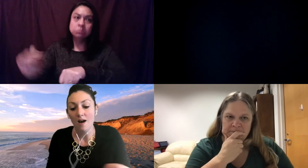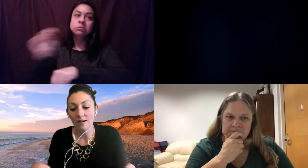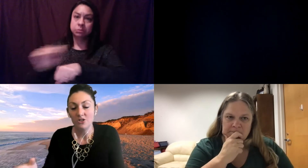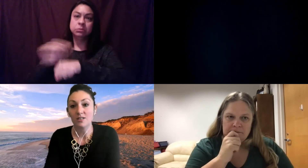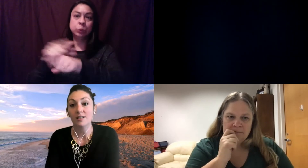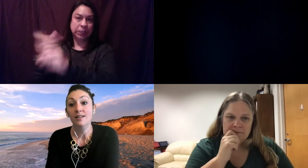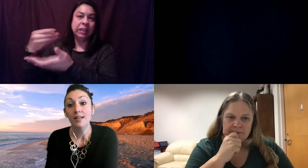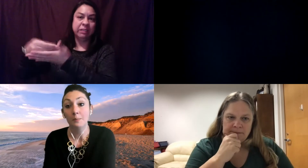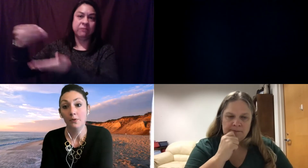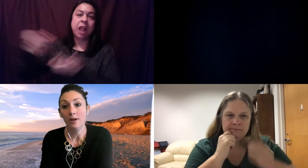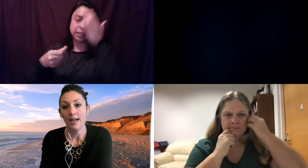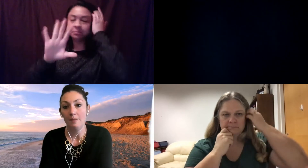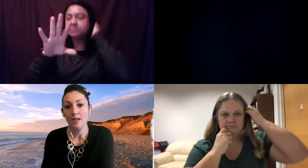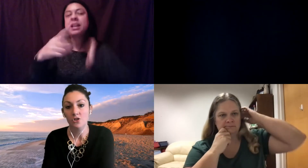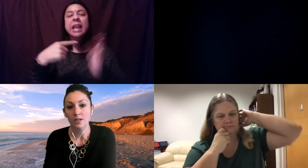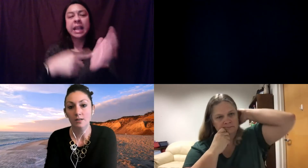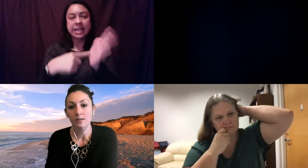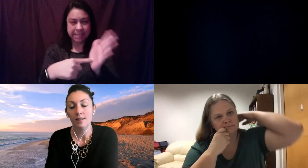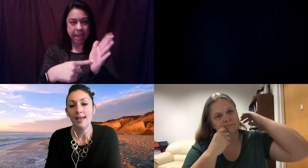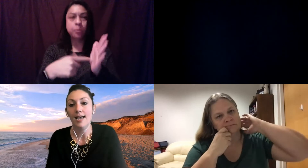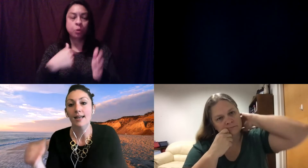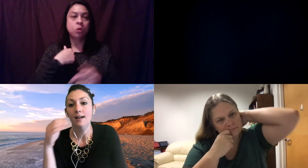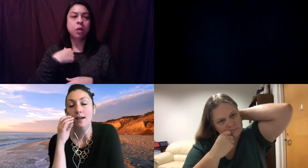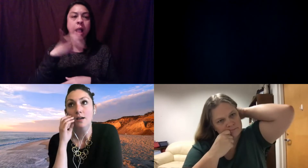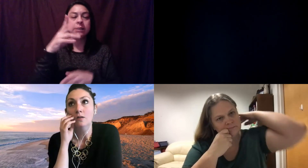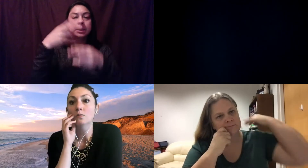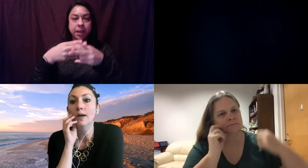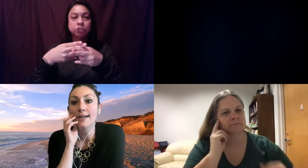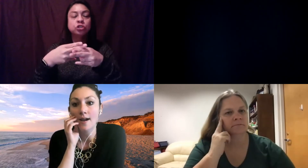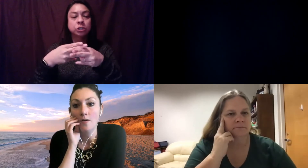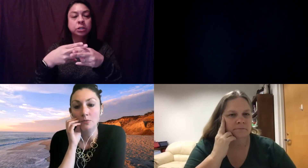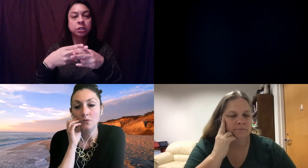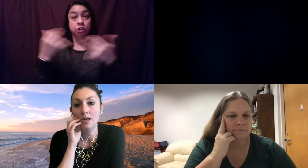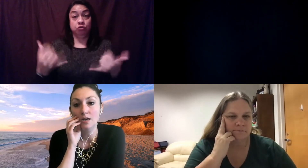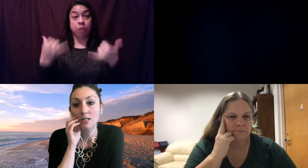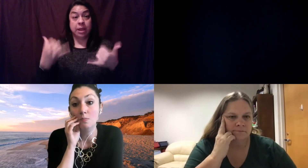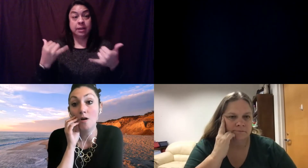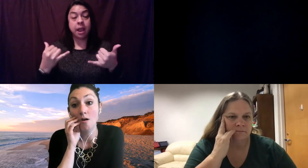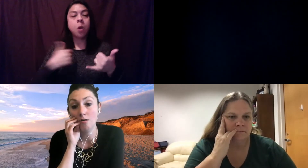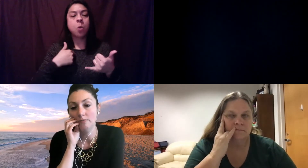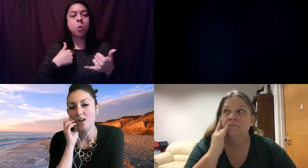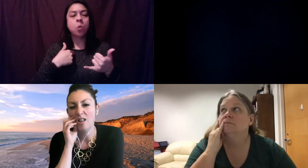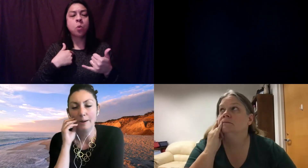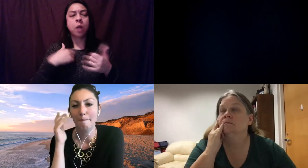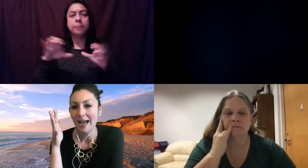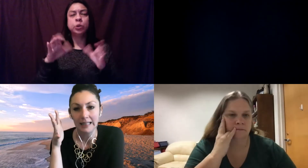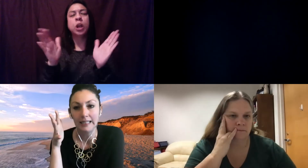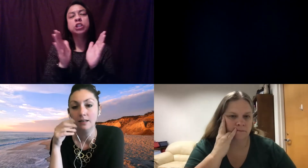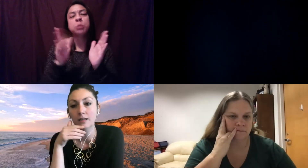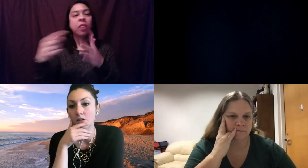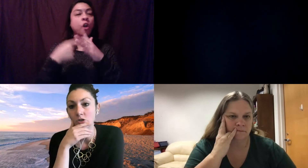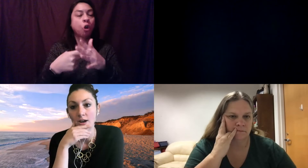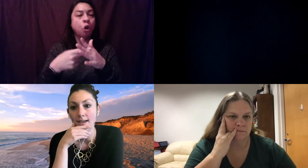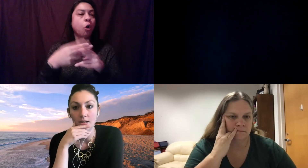So just an example, I mentioned that right now I'm doing a small, they call it a